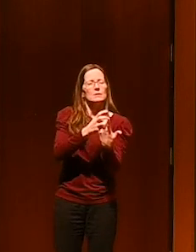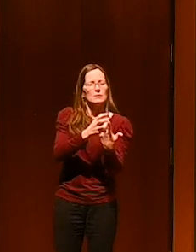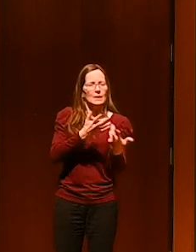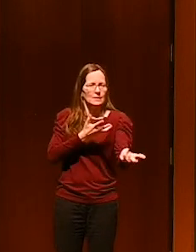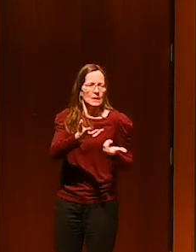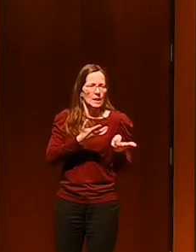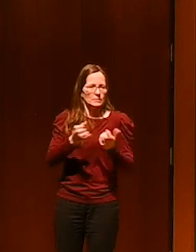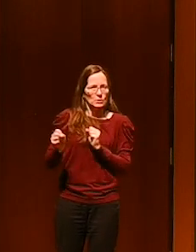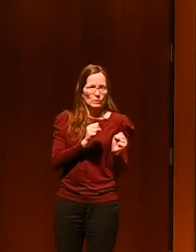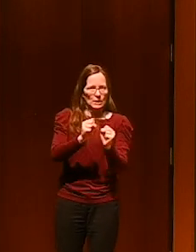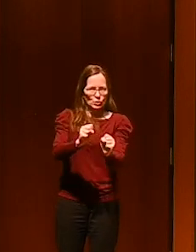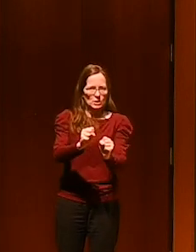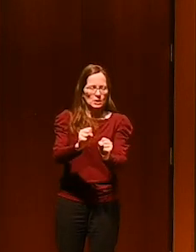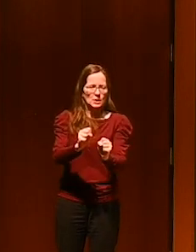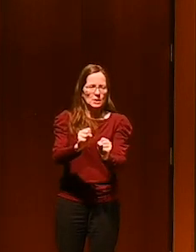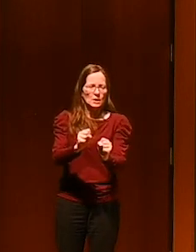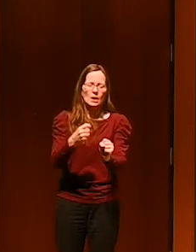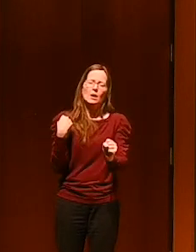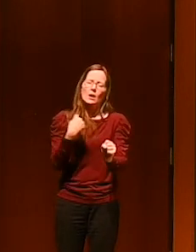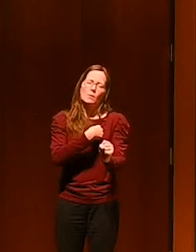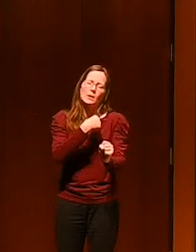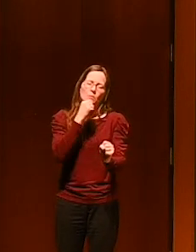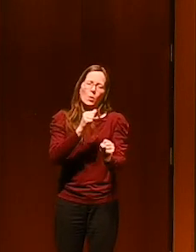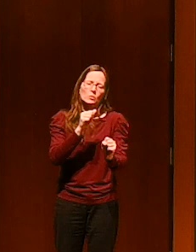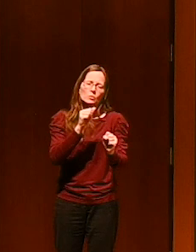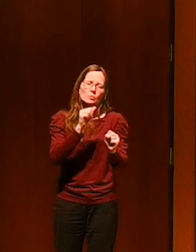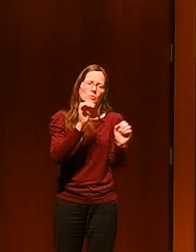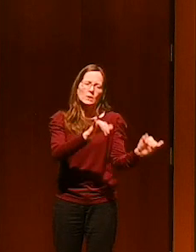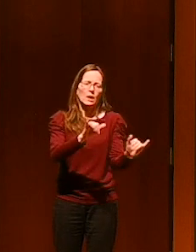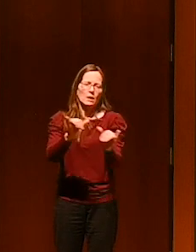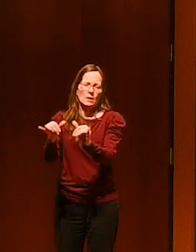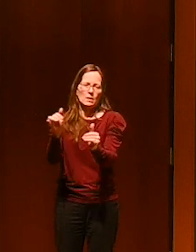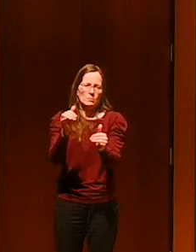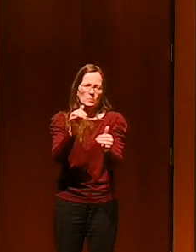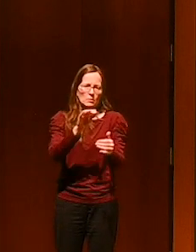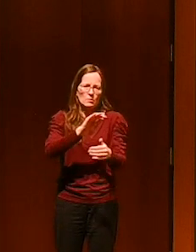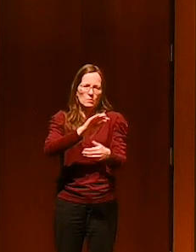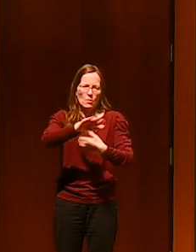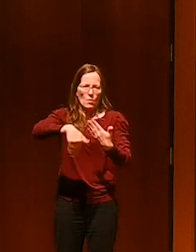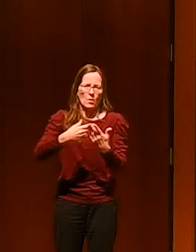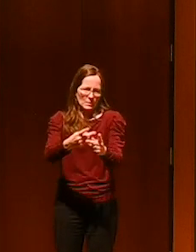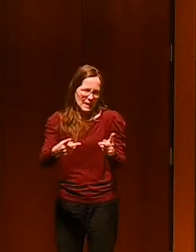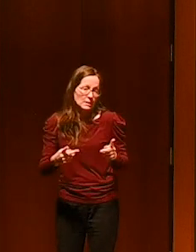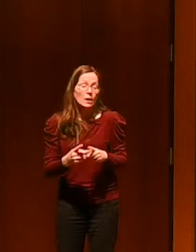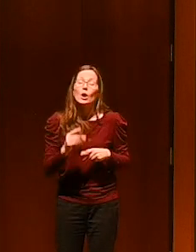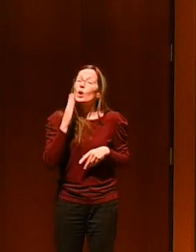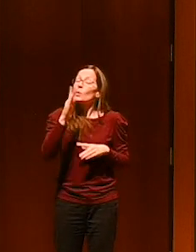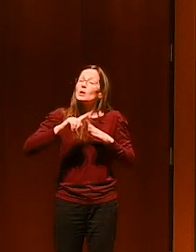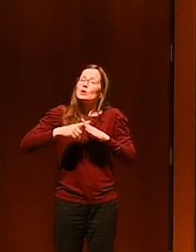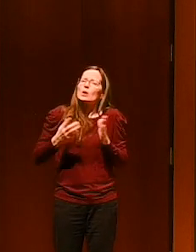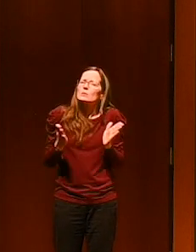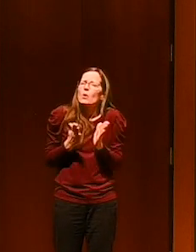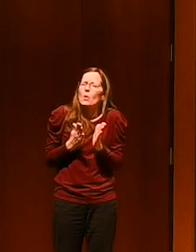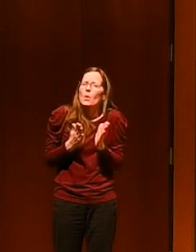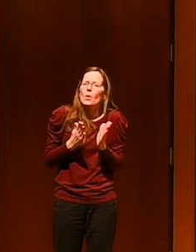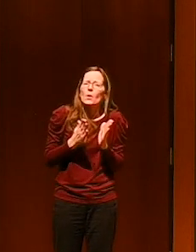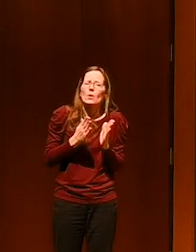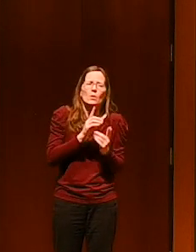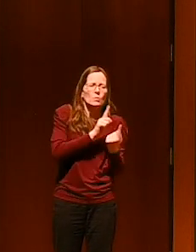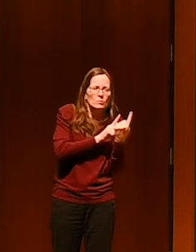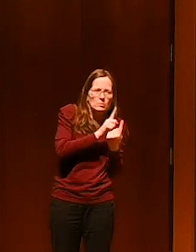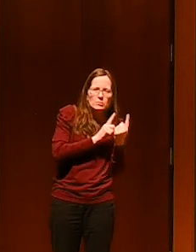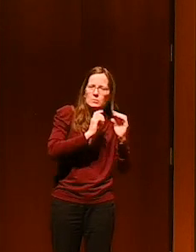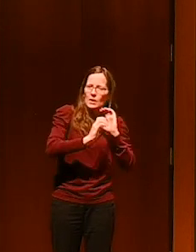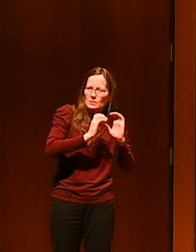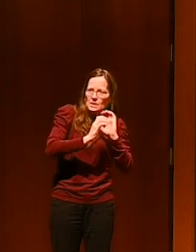every community that we're in. But one thing that we do know is it's going to start small with one-on-one conversations with many members of the community, likely